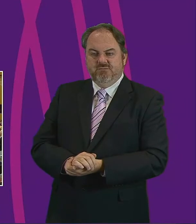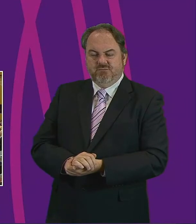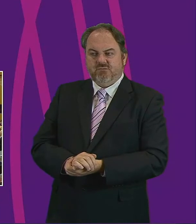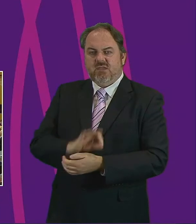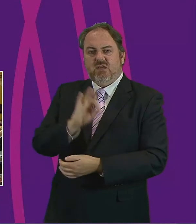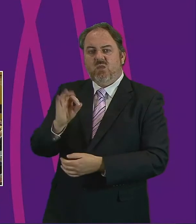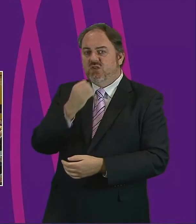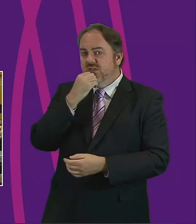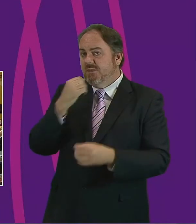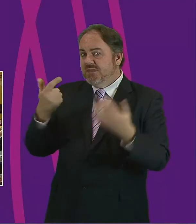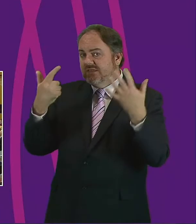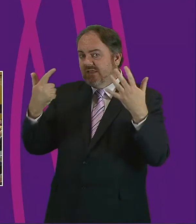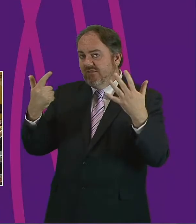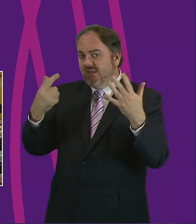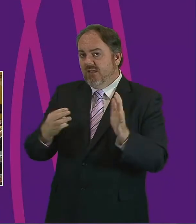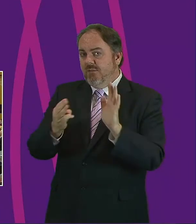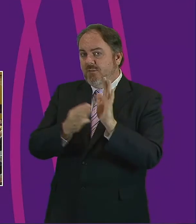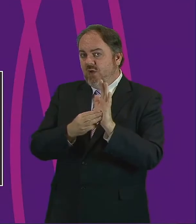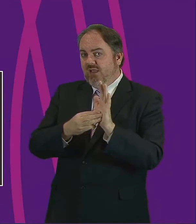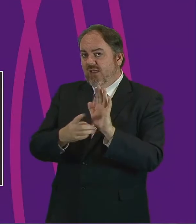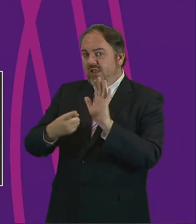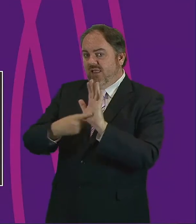Monica Lennon.